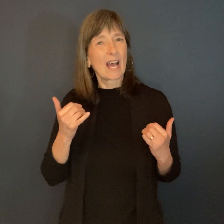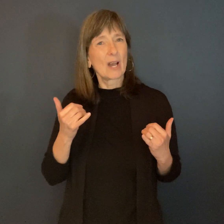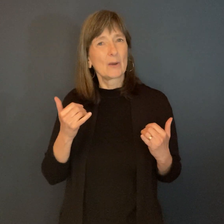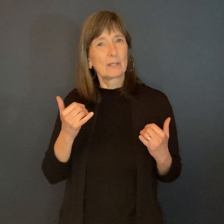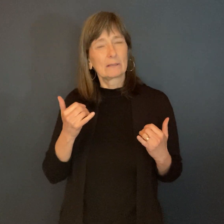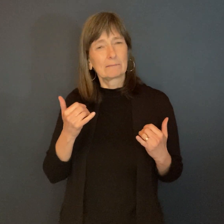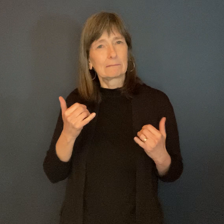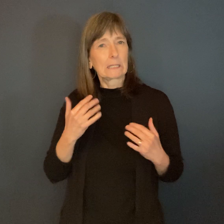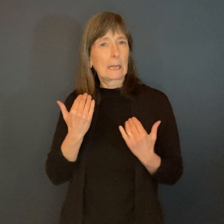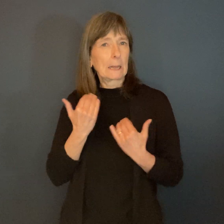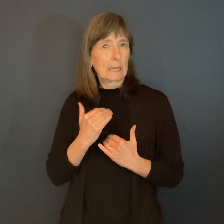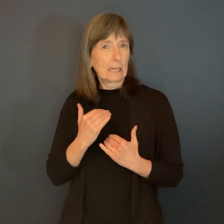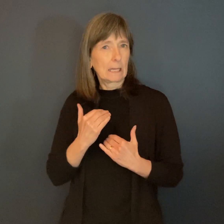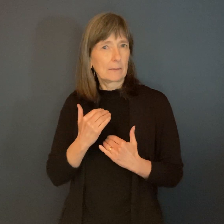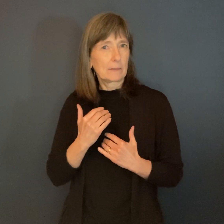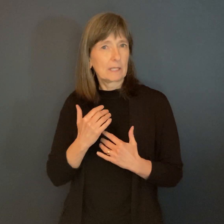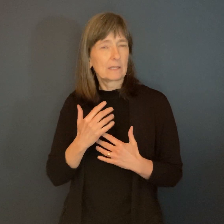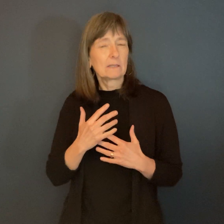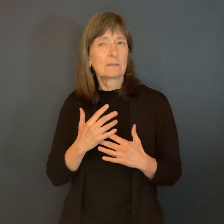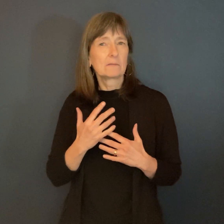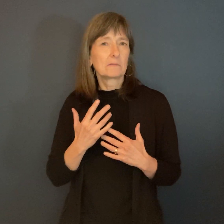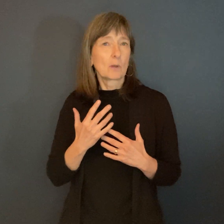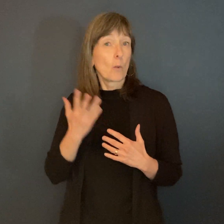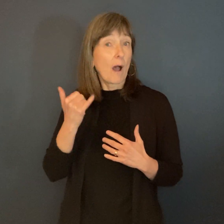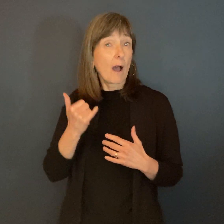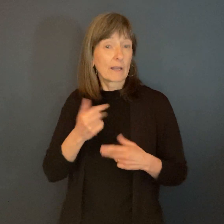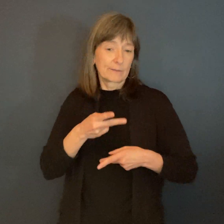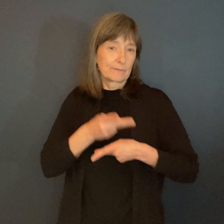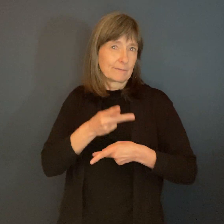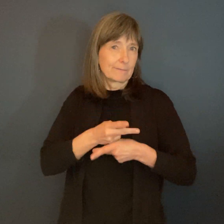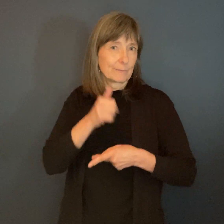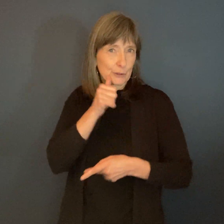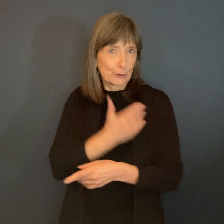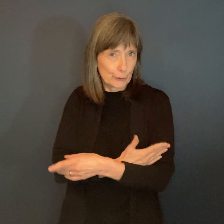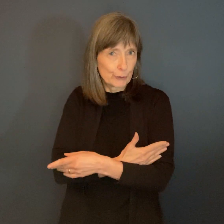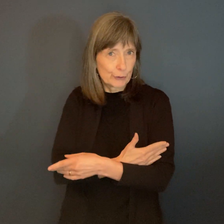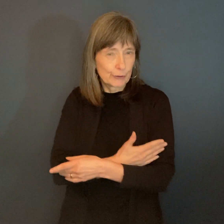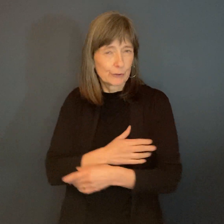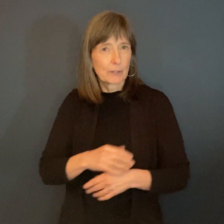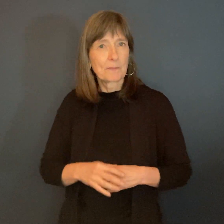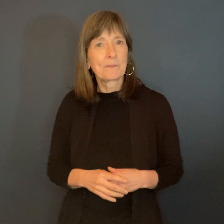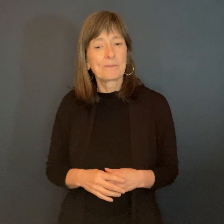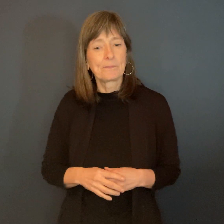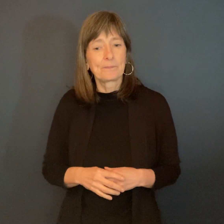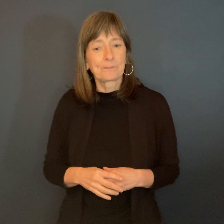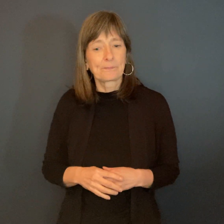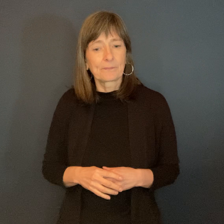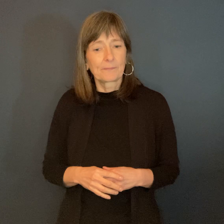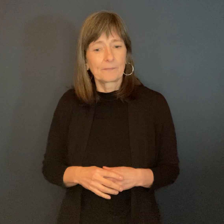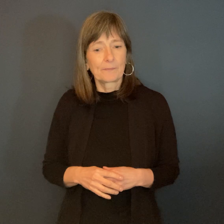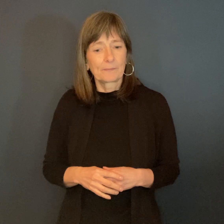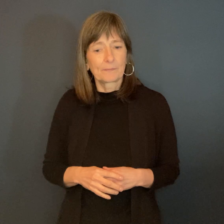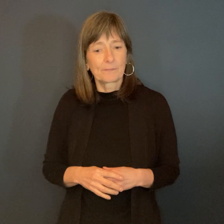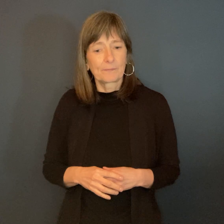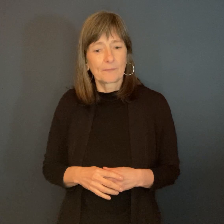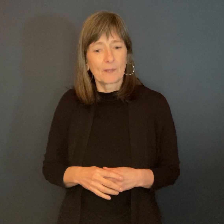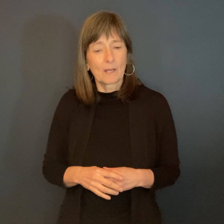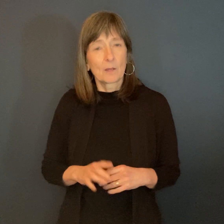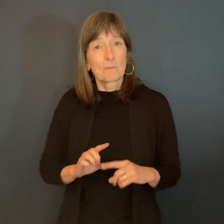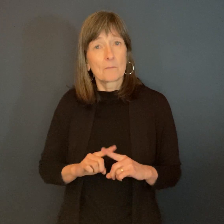what have you. But I think the whole concern about the status of people as